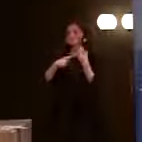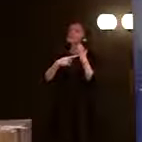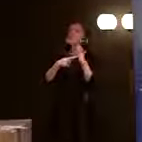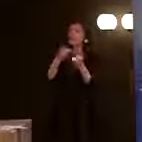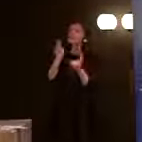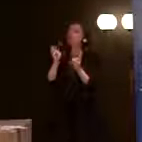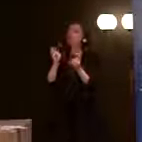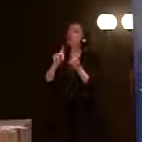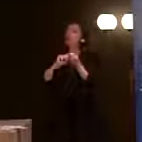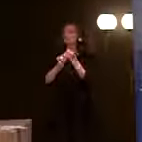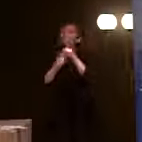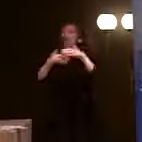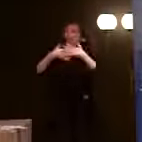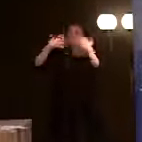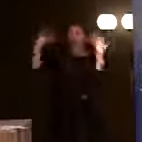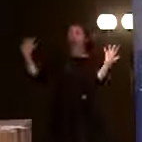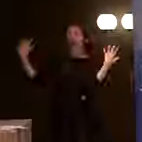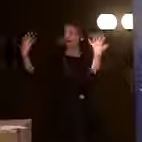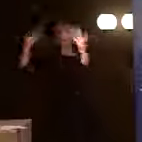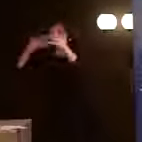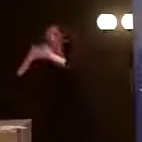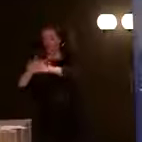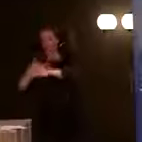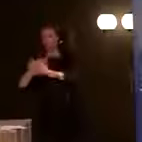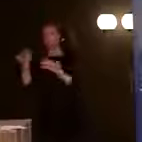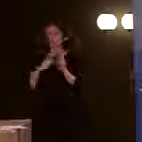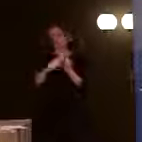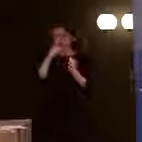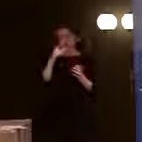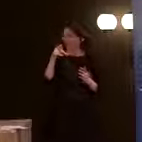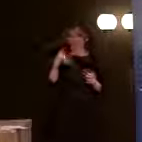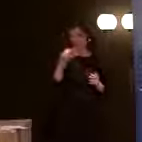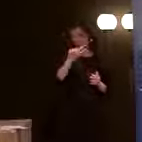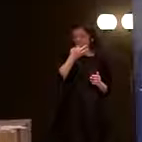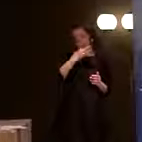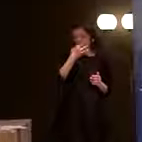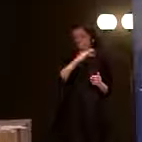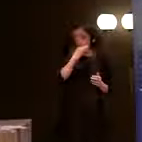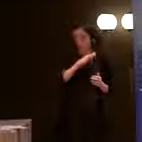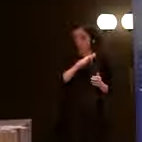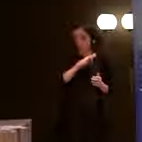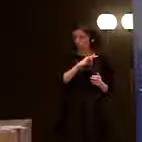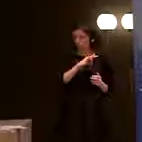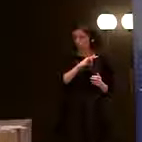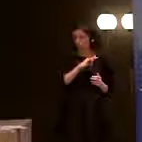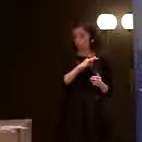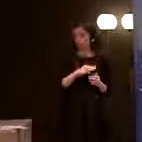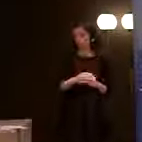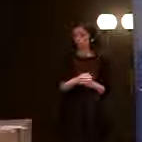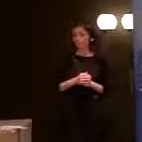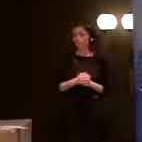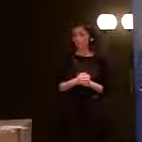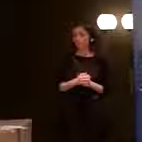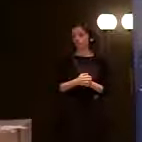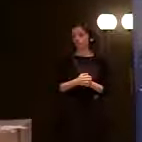and take a photo of the shadow. They would go out later in the afternoon again and take another photo, and they would